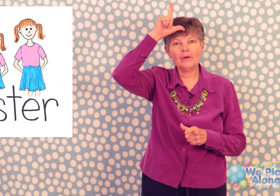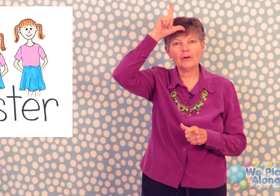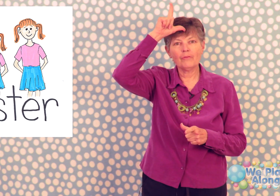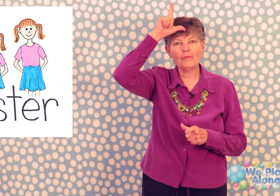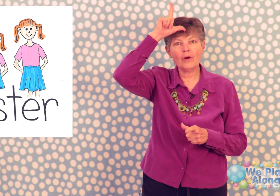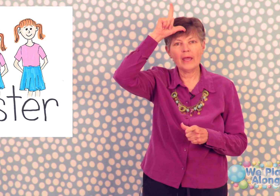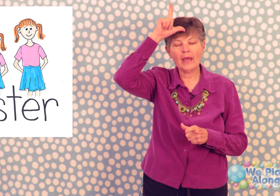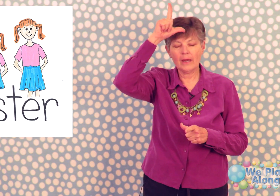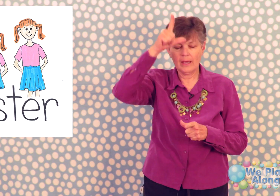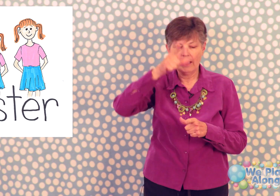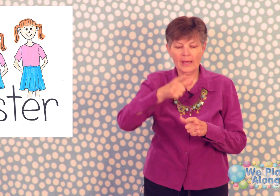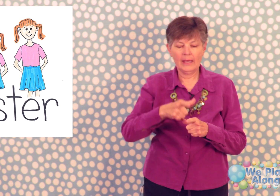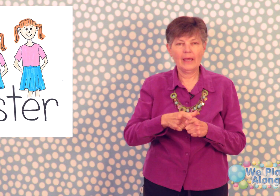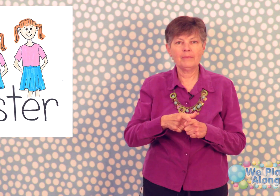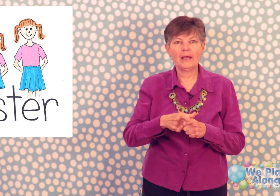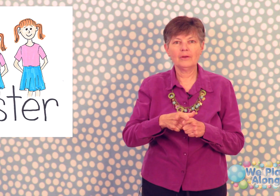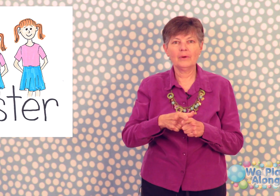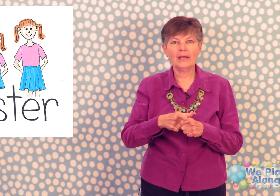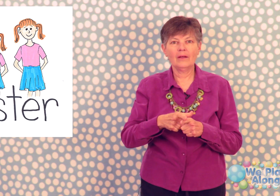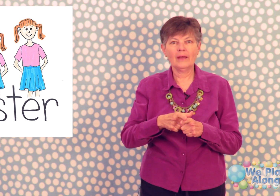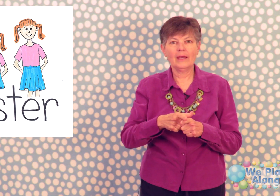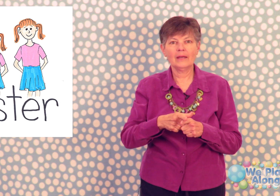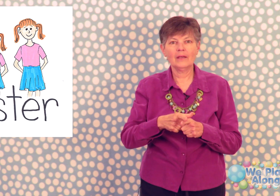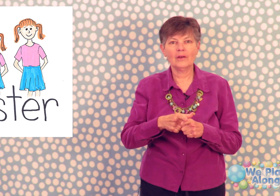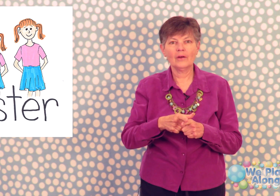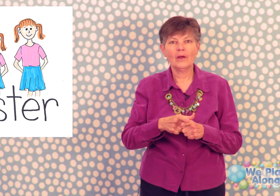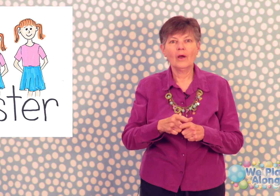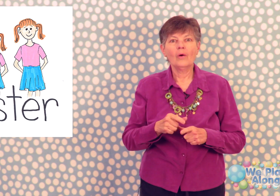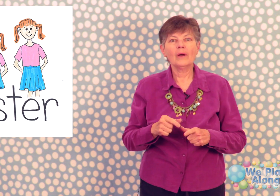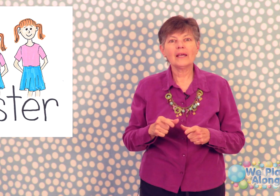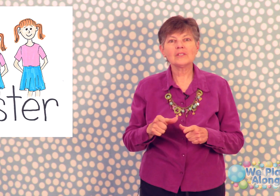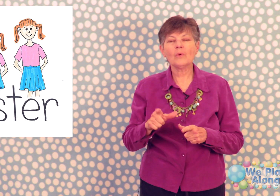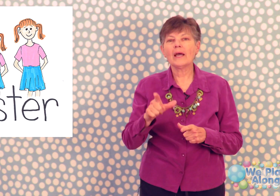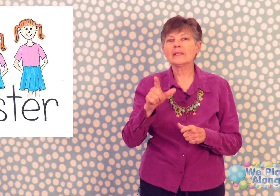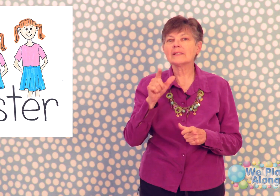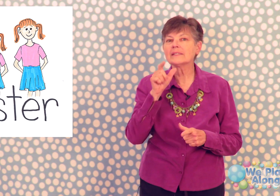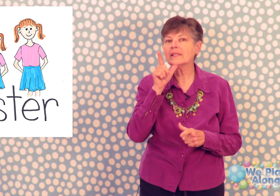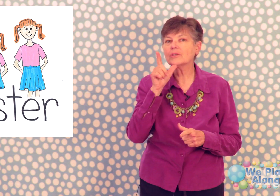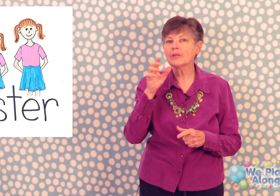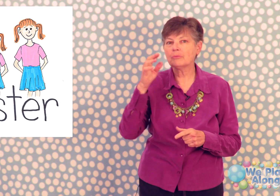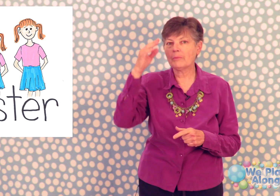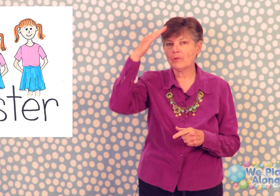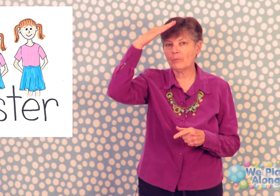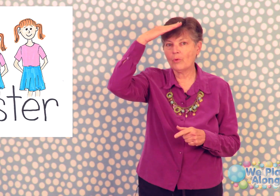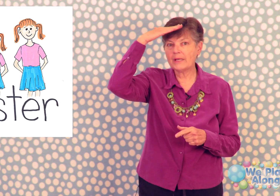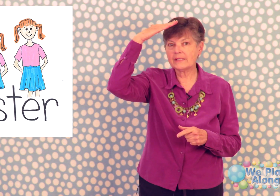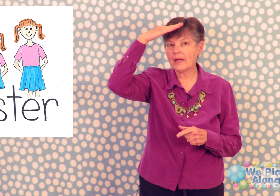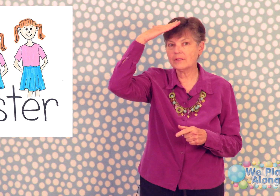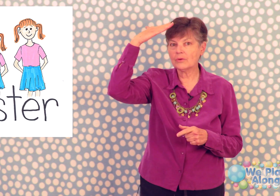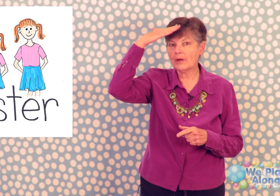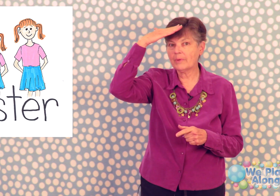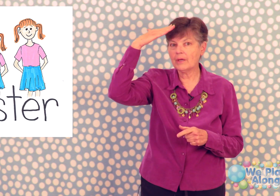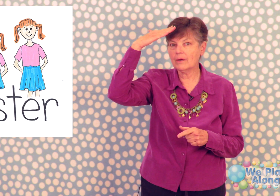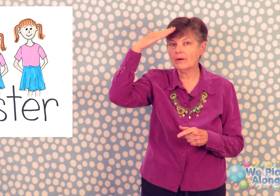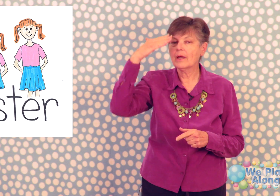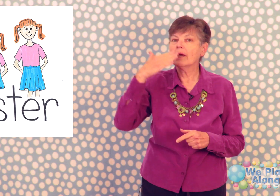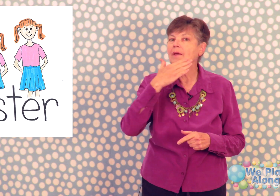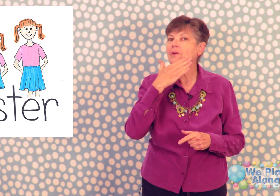at our forehead and came down to an L hand here. Well, guess what? Sister, because remember the boy signs are up here and the